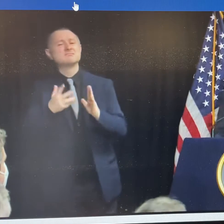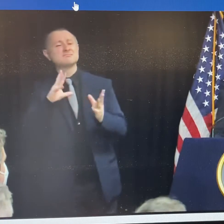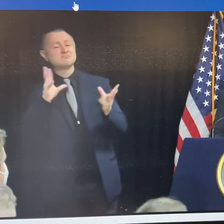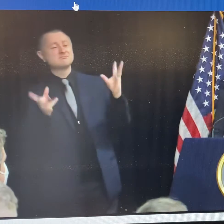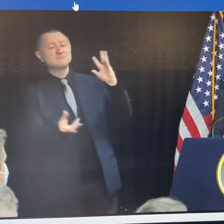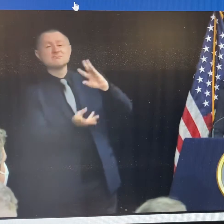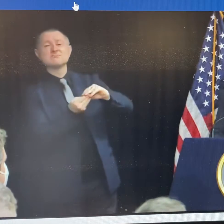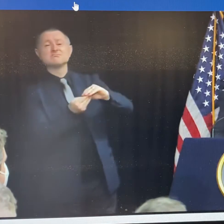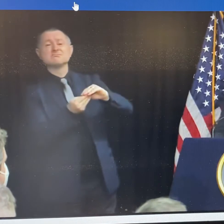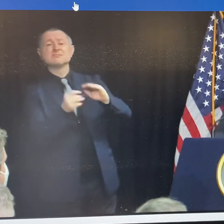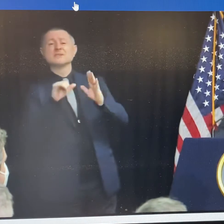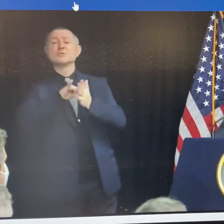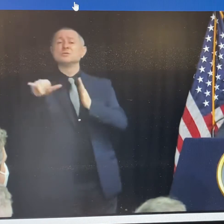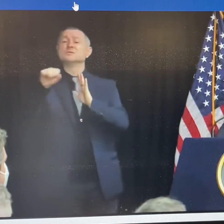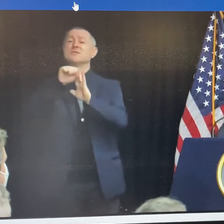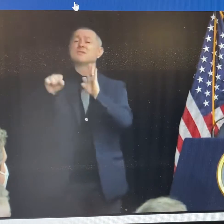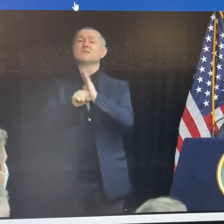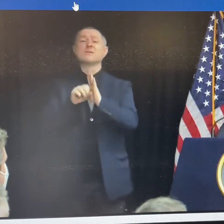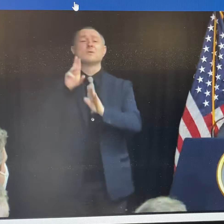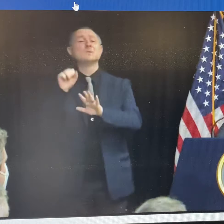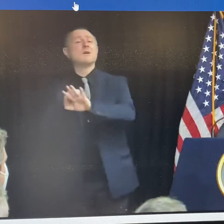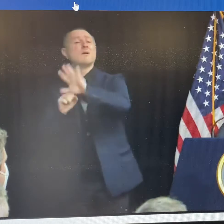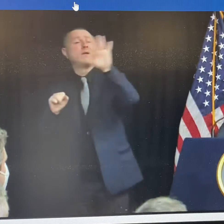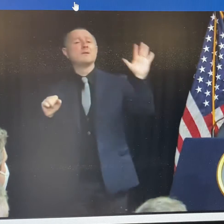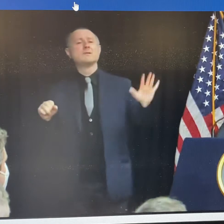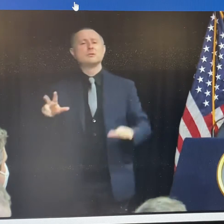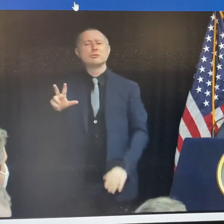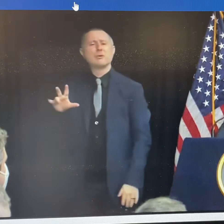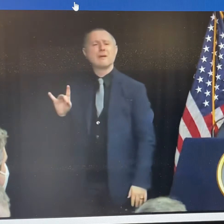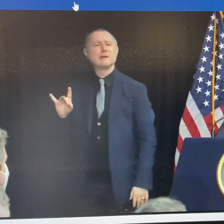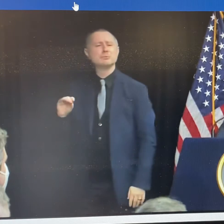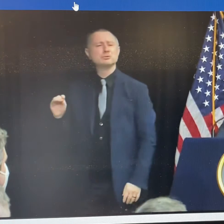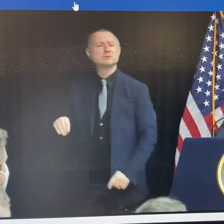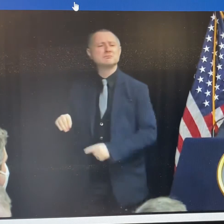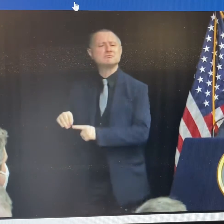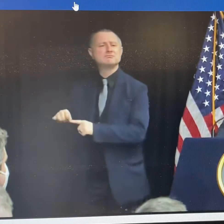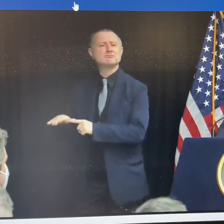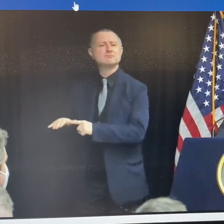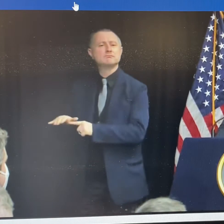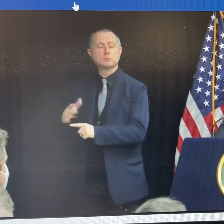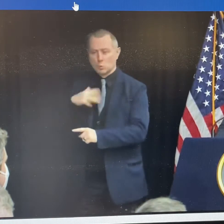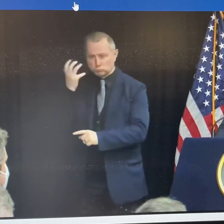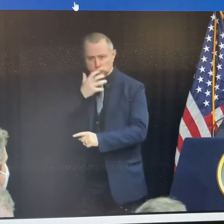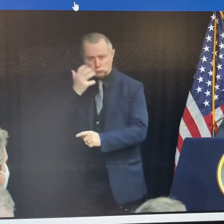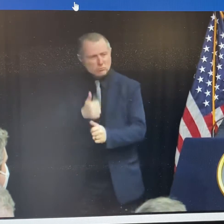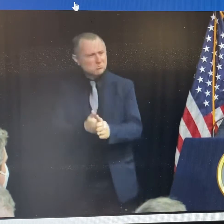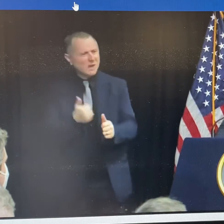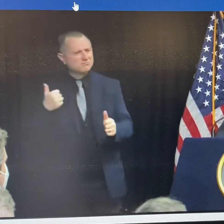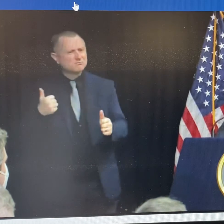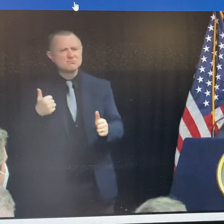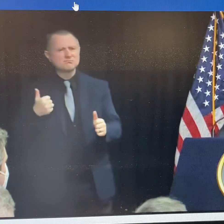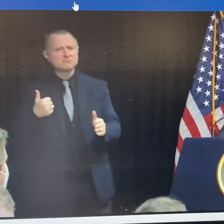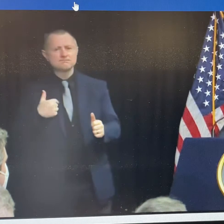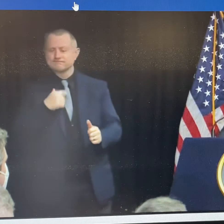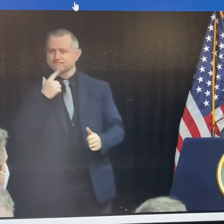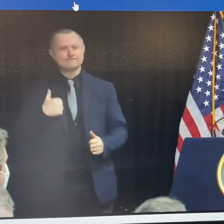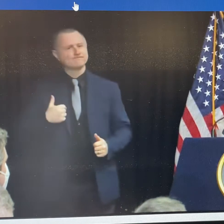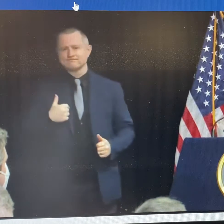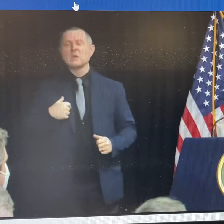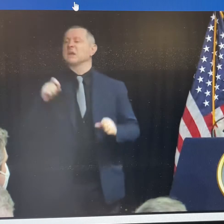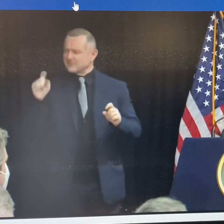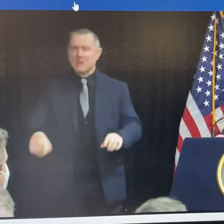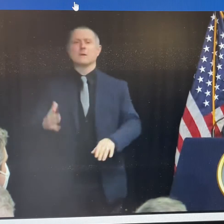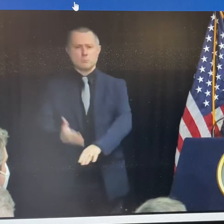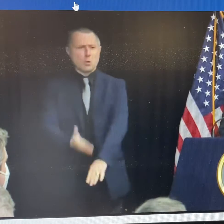nation. That's not a category of statistic that I'm real proud of. So I know we can do better there. We